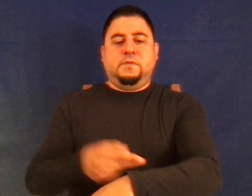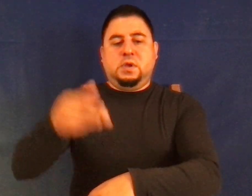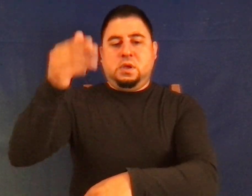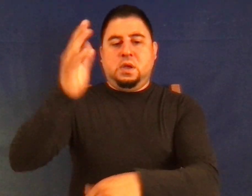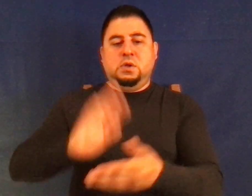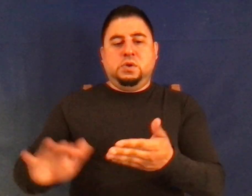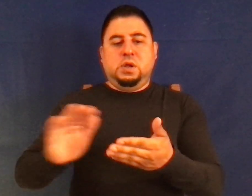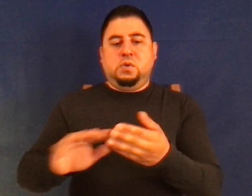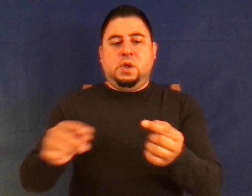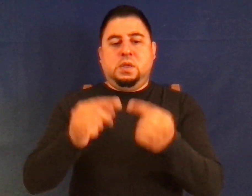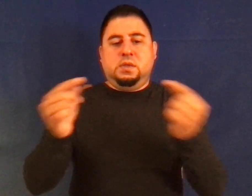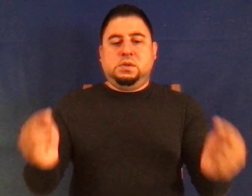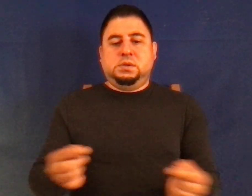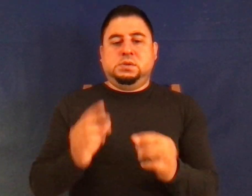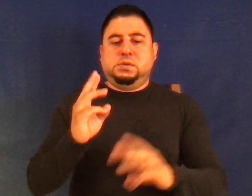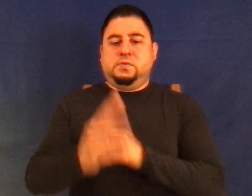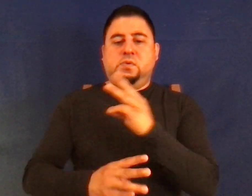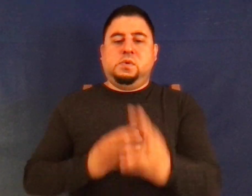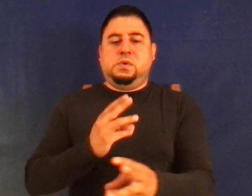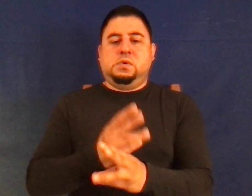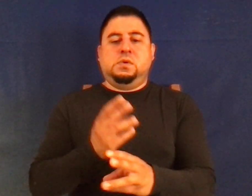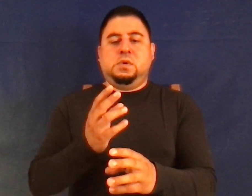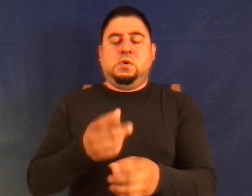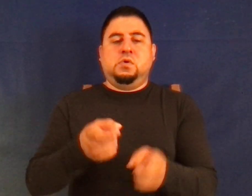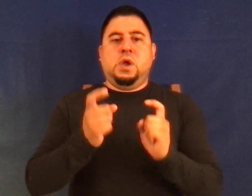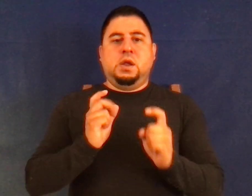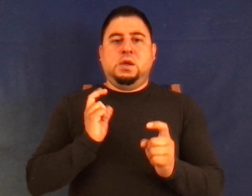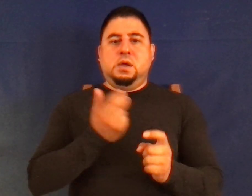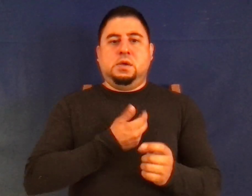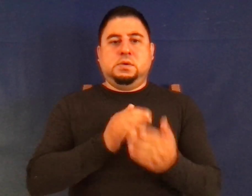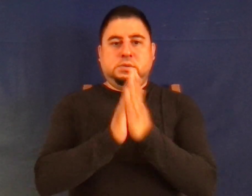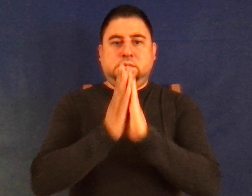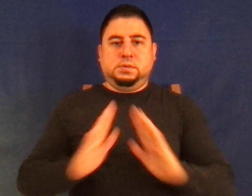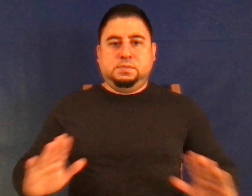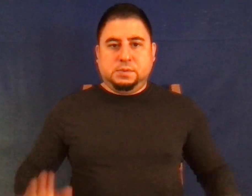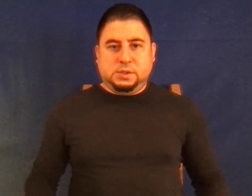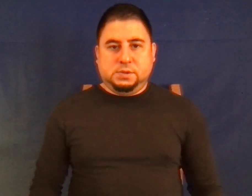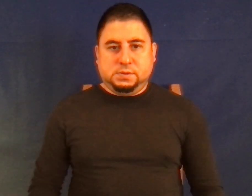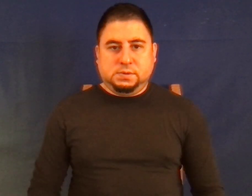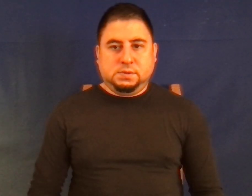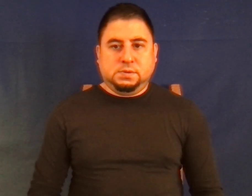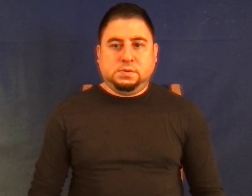God, you take away the sin of the world, grant us peace.